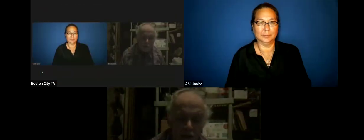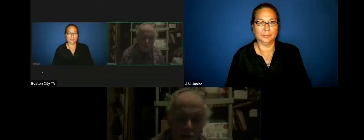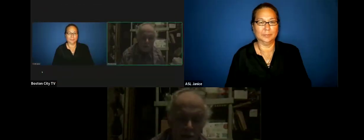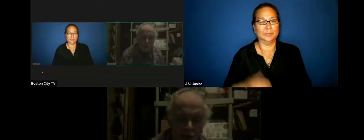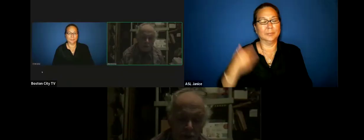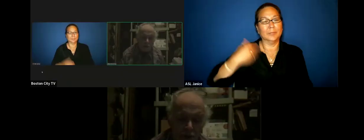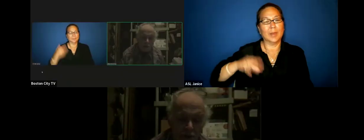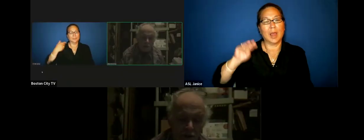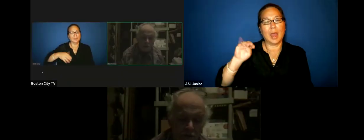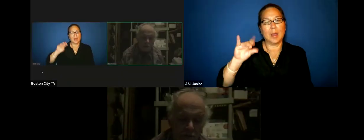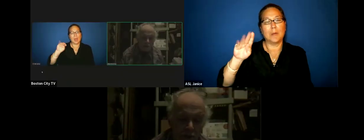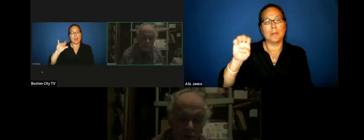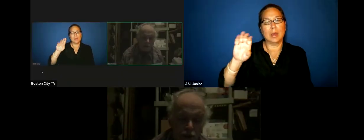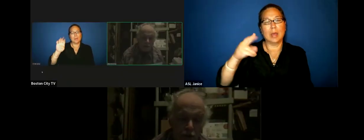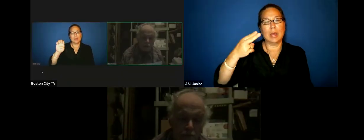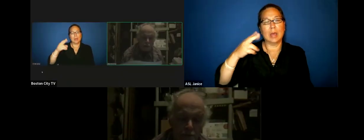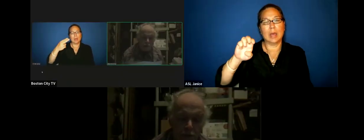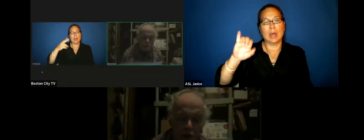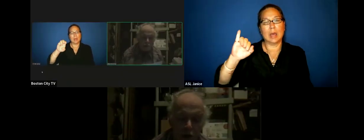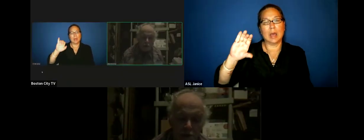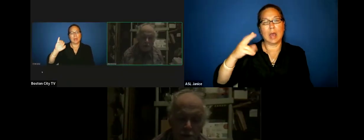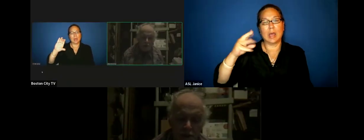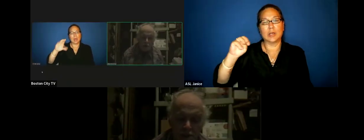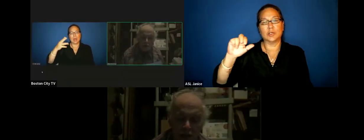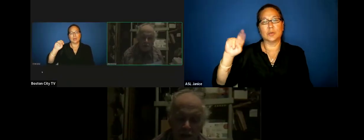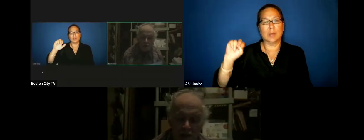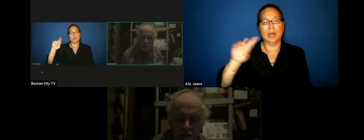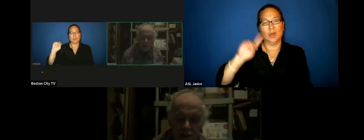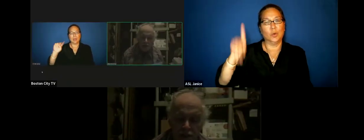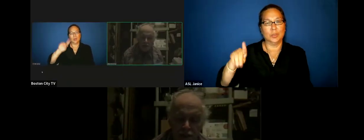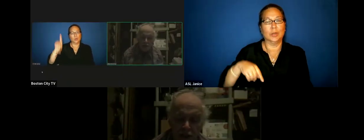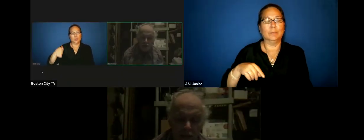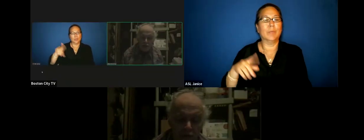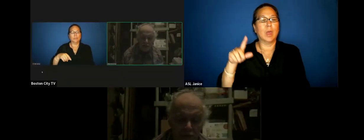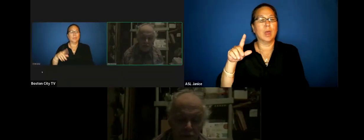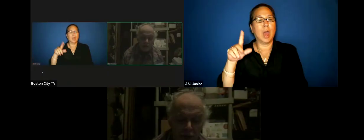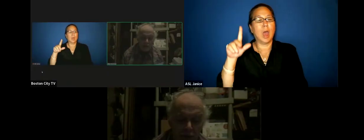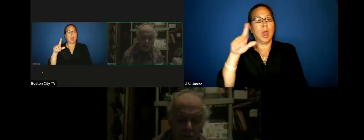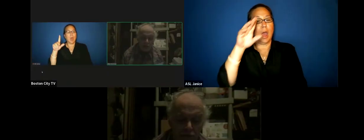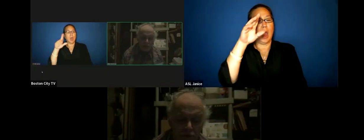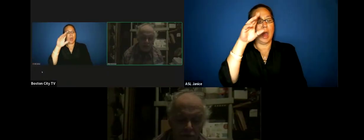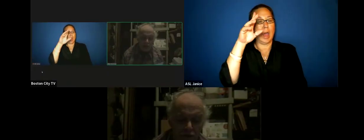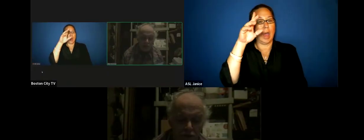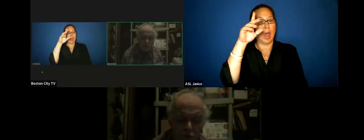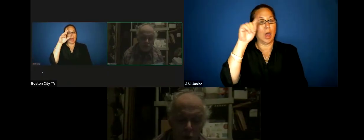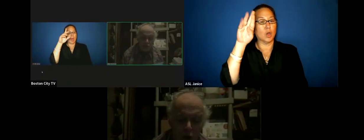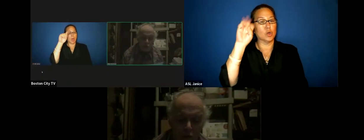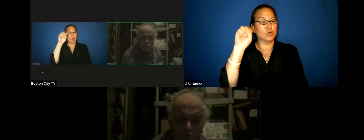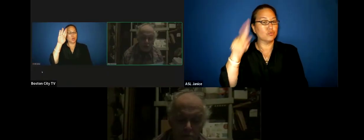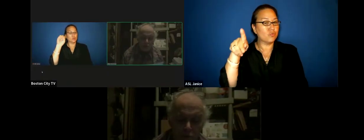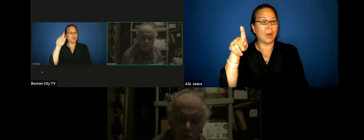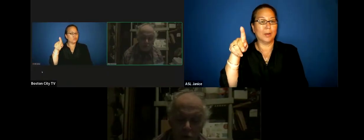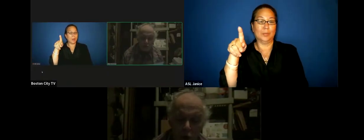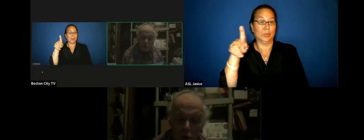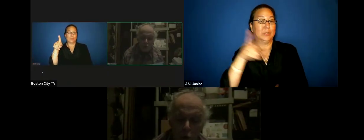Mike Heishman, Dorchester. Trump is being honest when he decided to change the name of his department from defense to